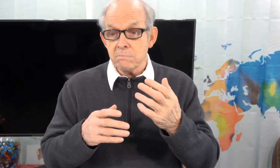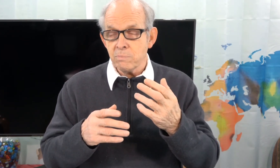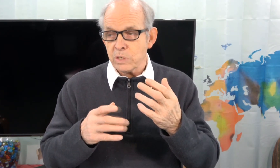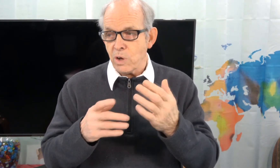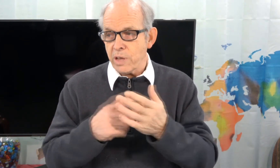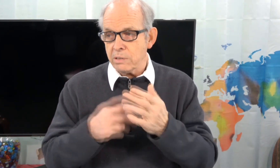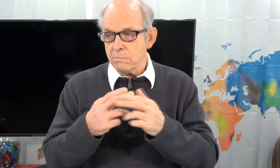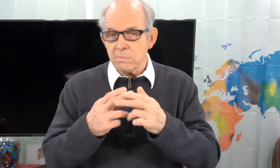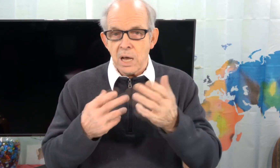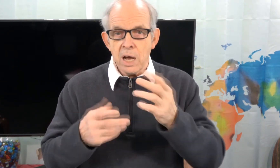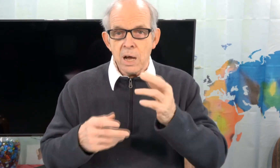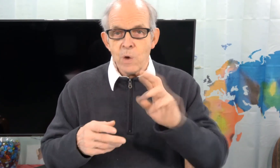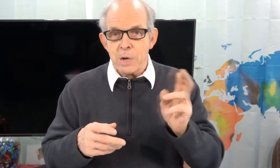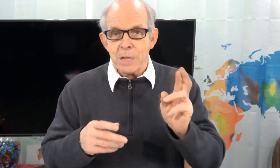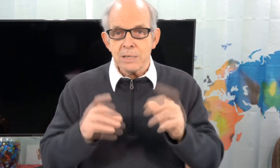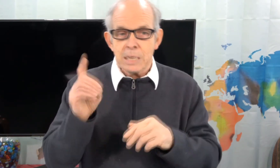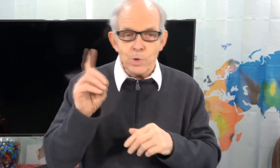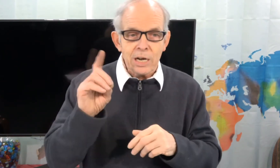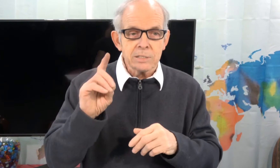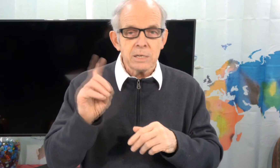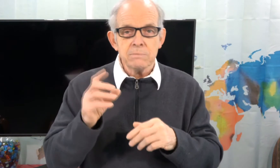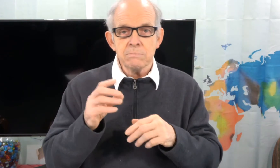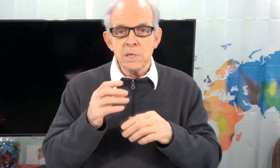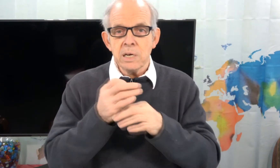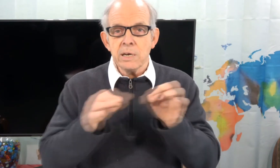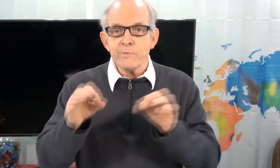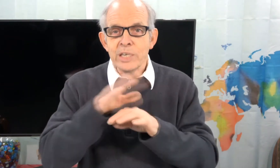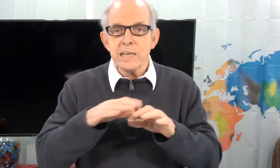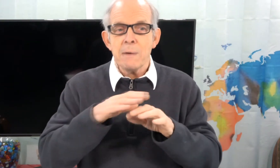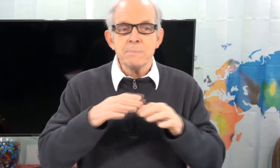We call that remember the brother, freedom,